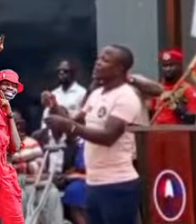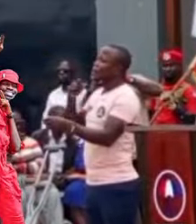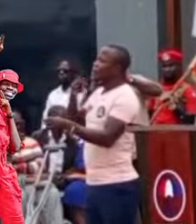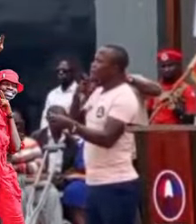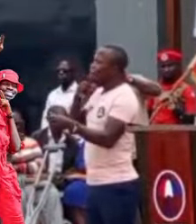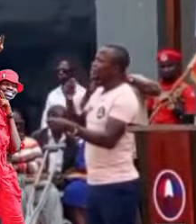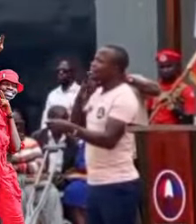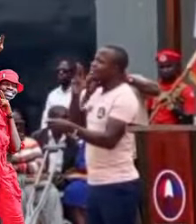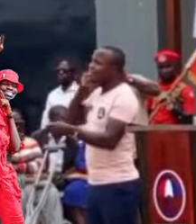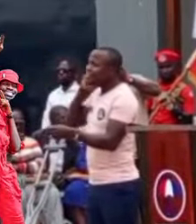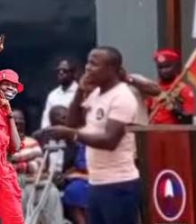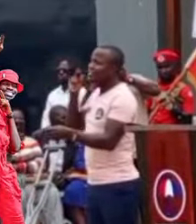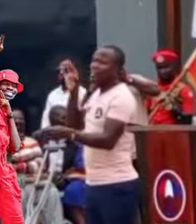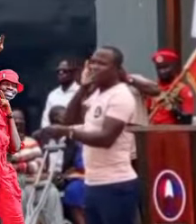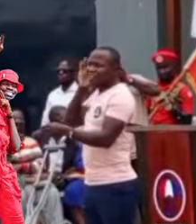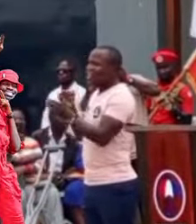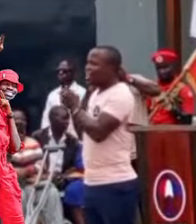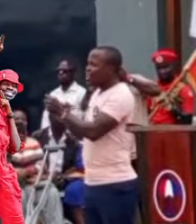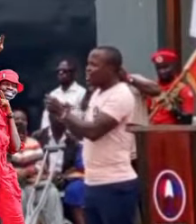Katumuite chi.